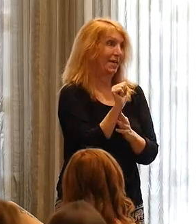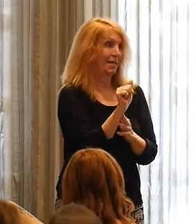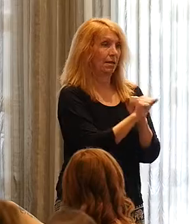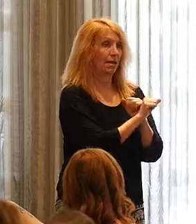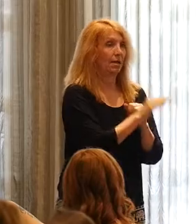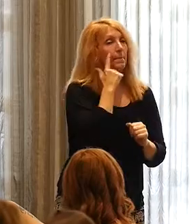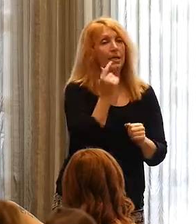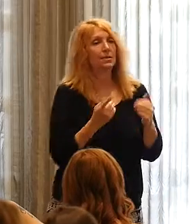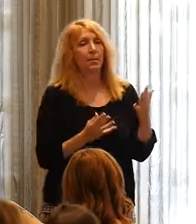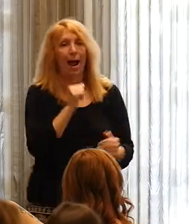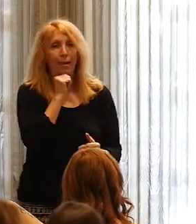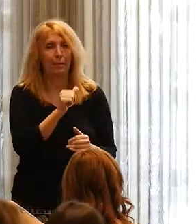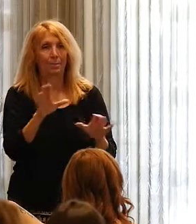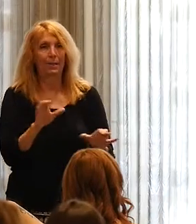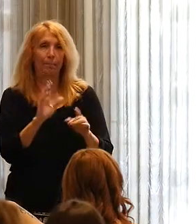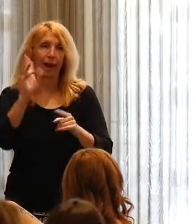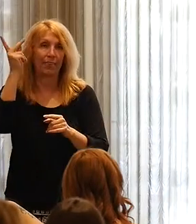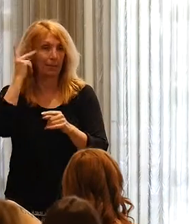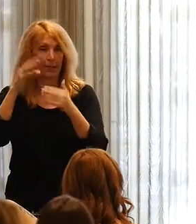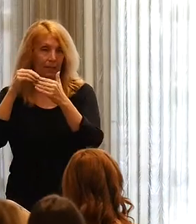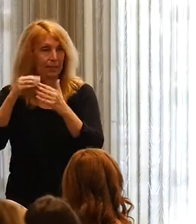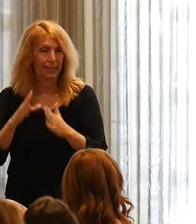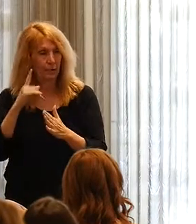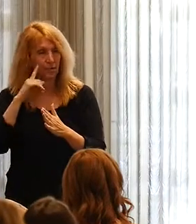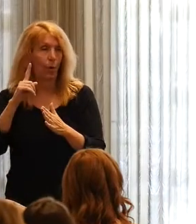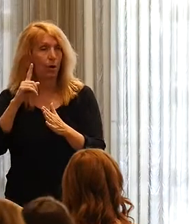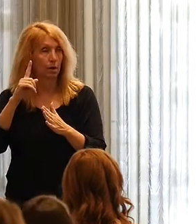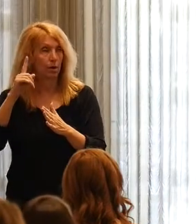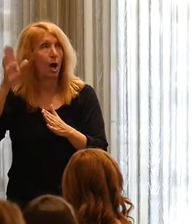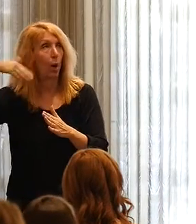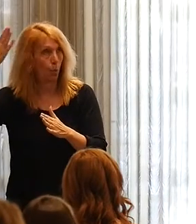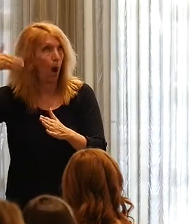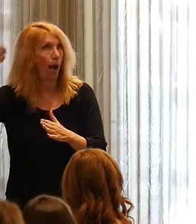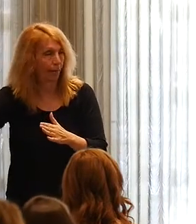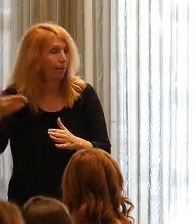because it might not be done by our political leaders for a while,